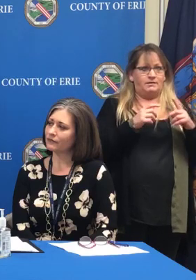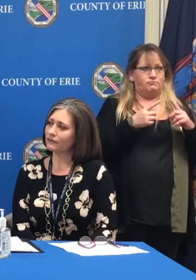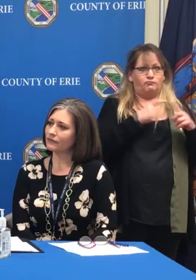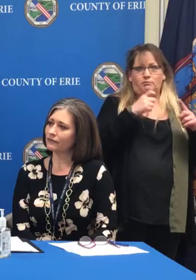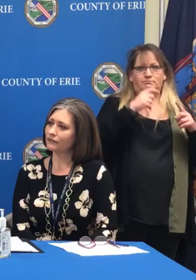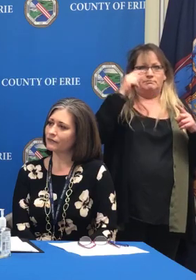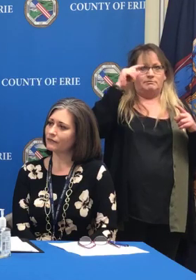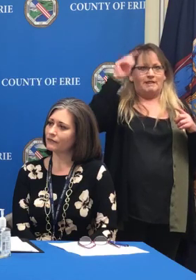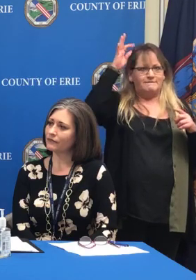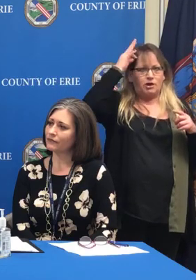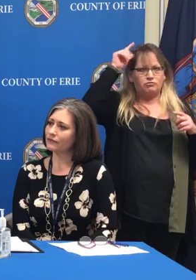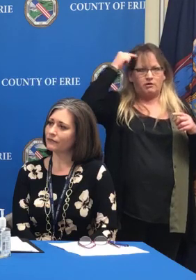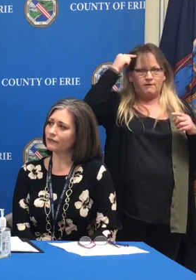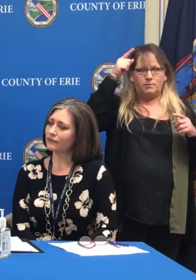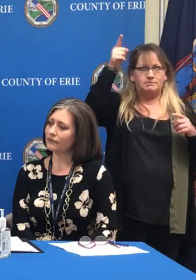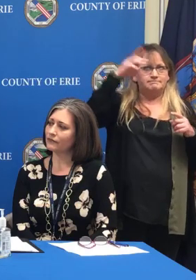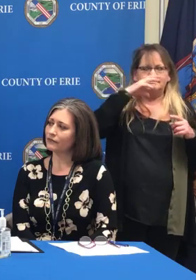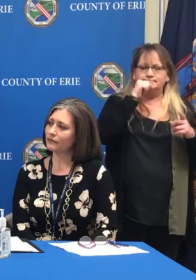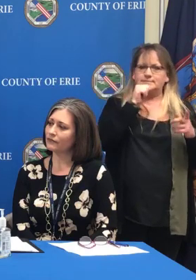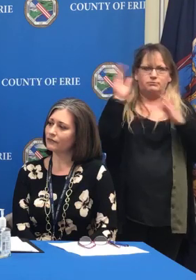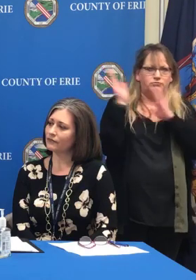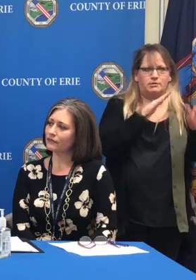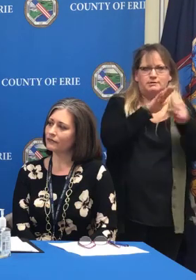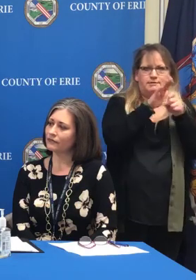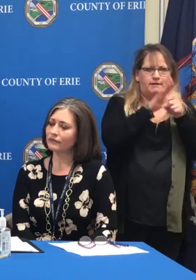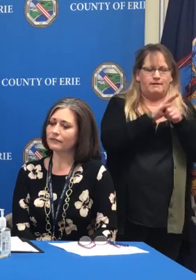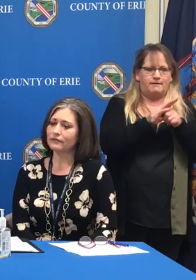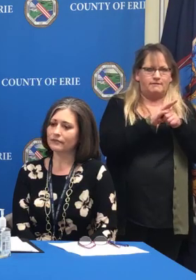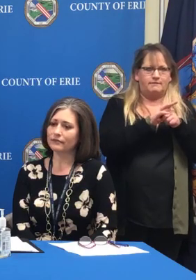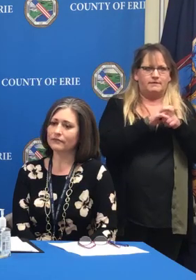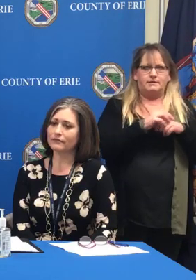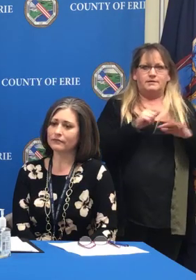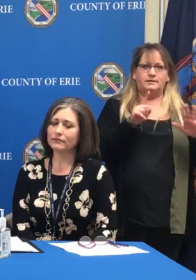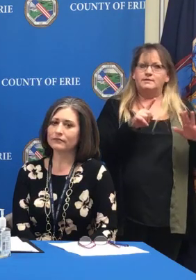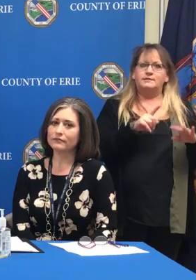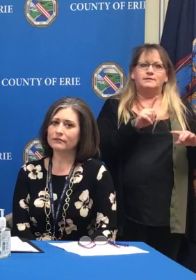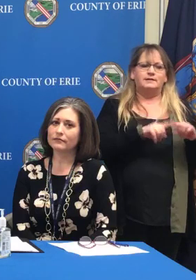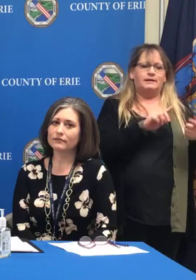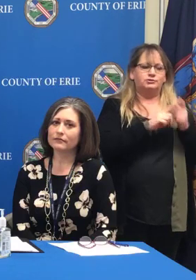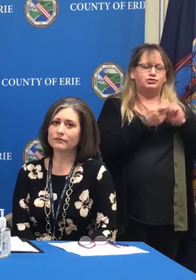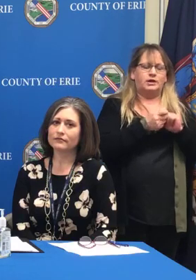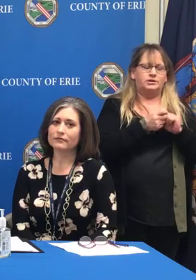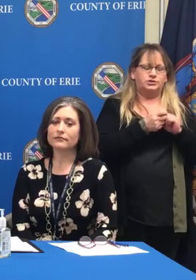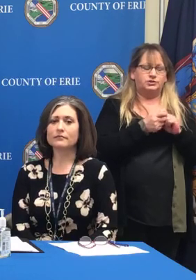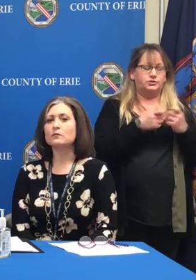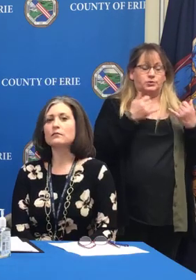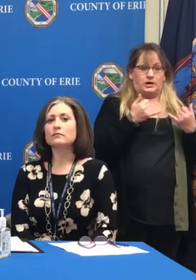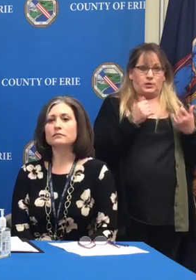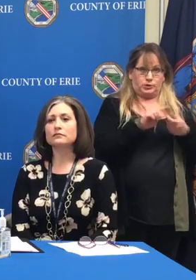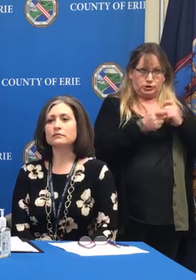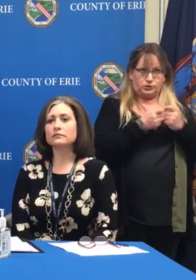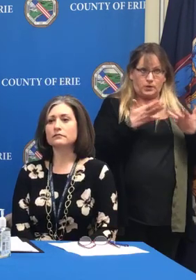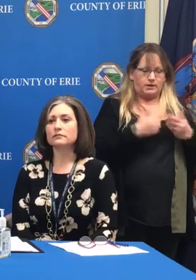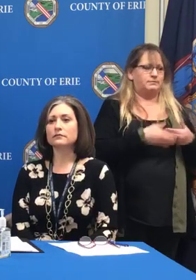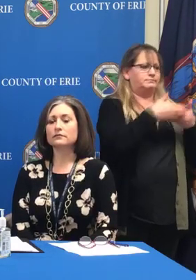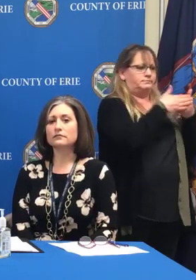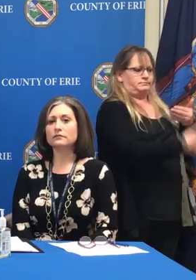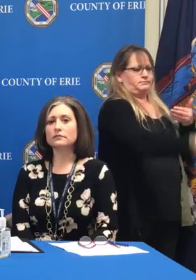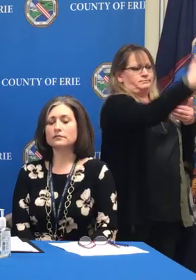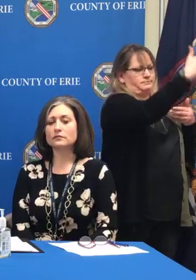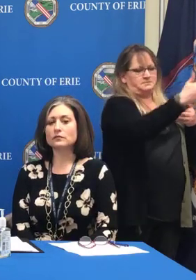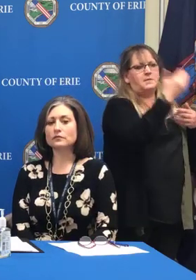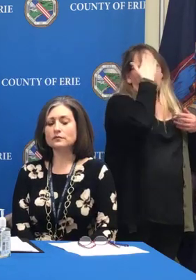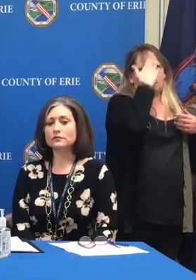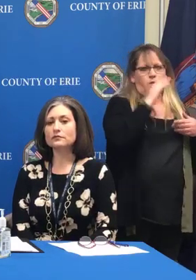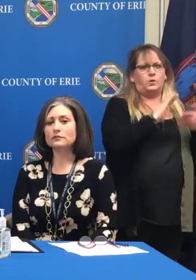federal government and the lack of preparation. But we can't change that. All we can do is what we do today and going forward. And going forward, I know as